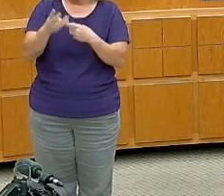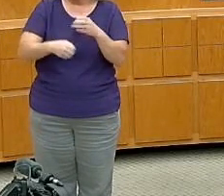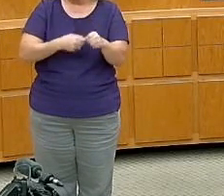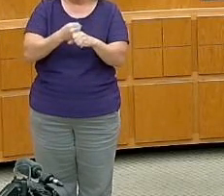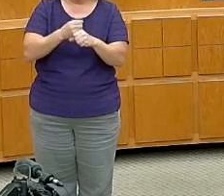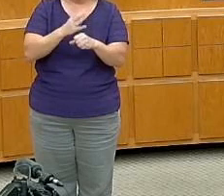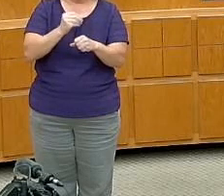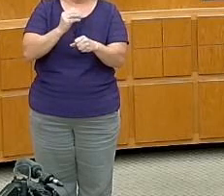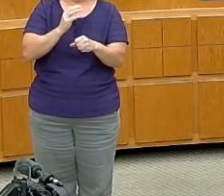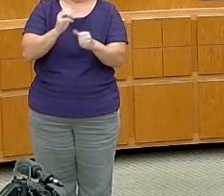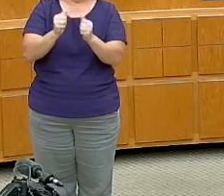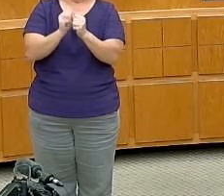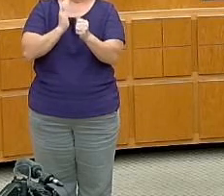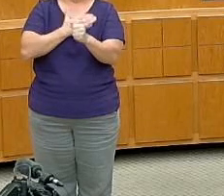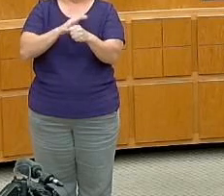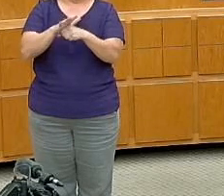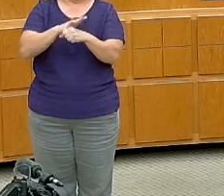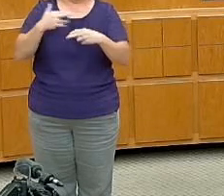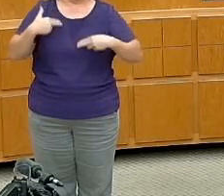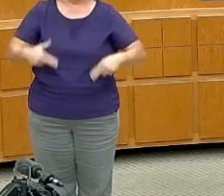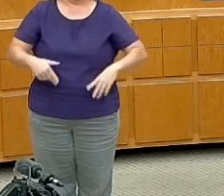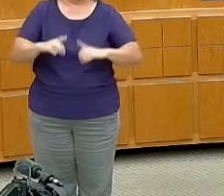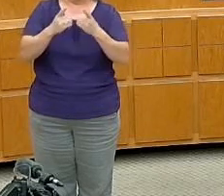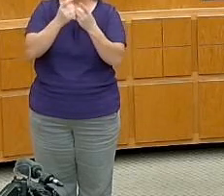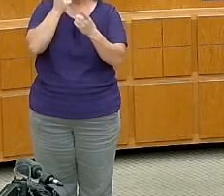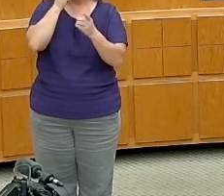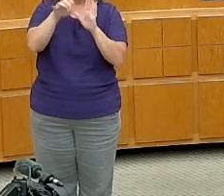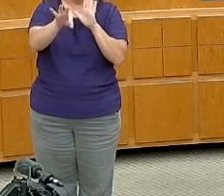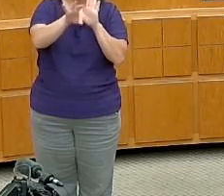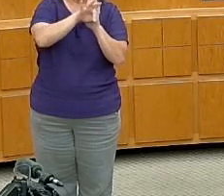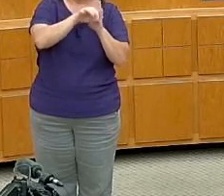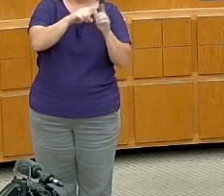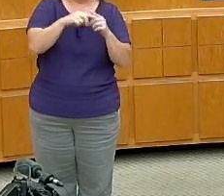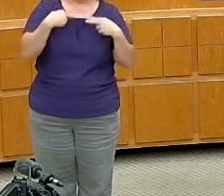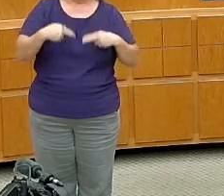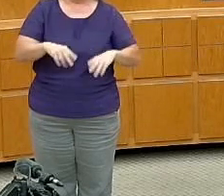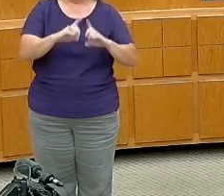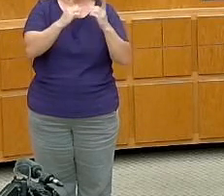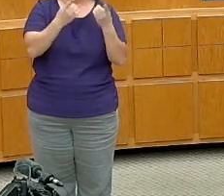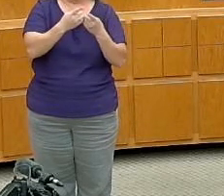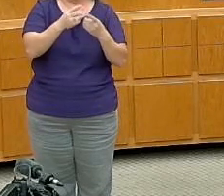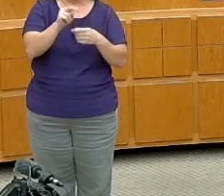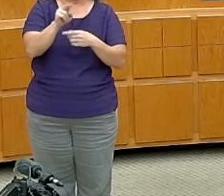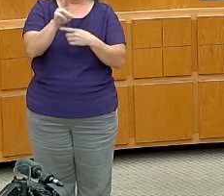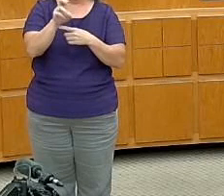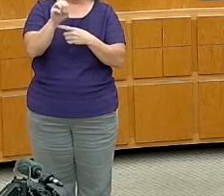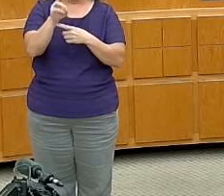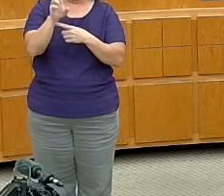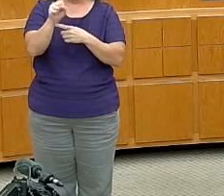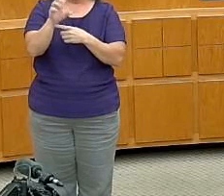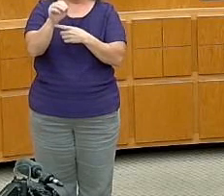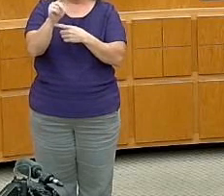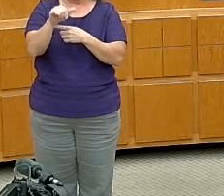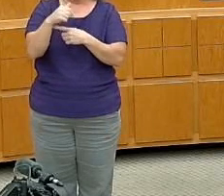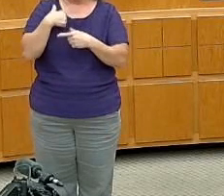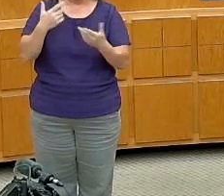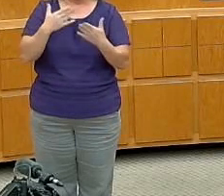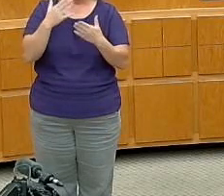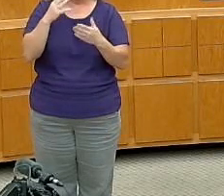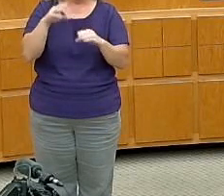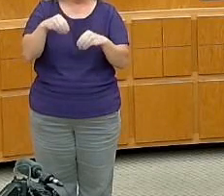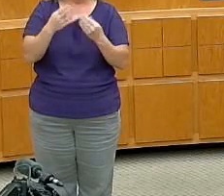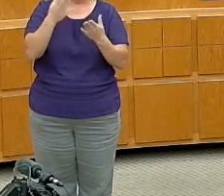a local health authority recently appointed in the health department at Nueces County. I'm here to give you my update